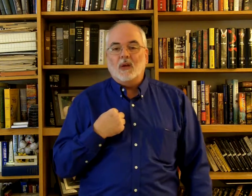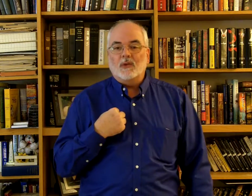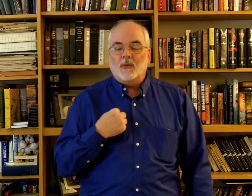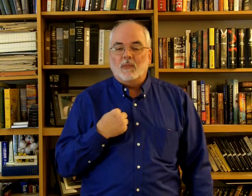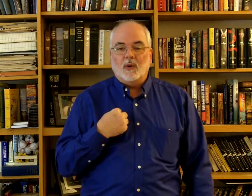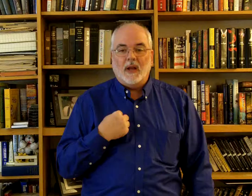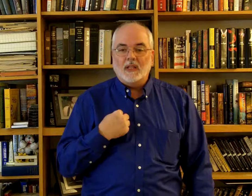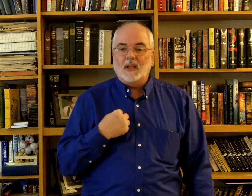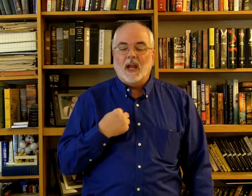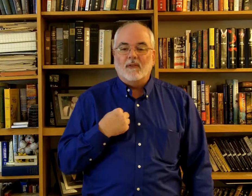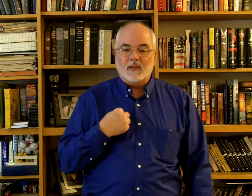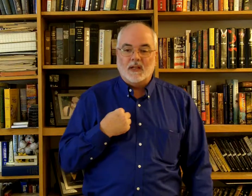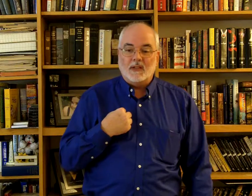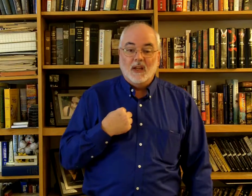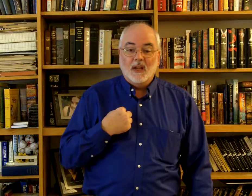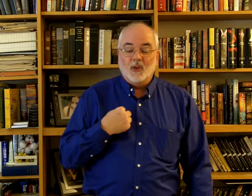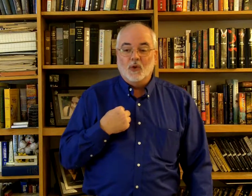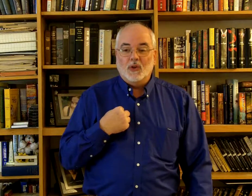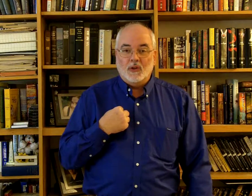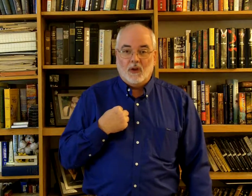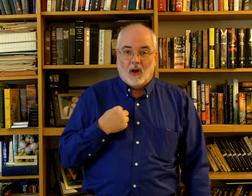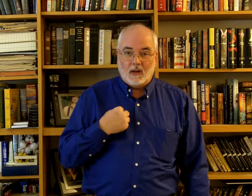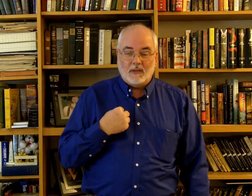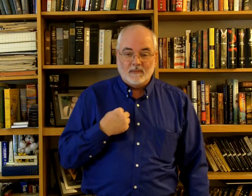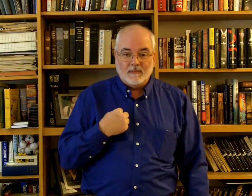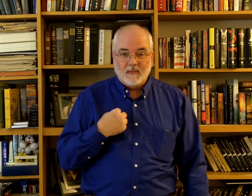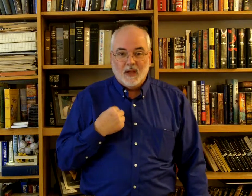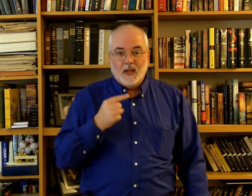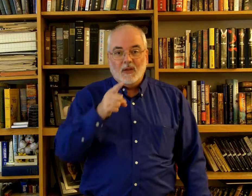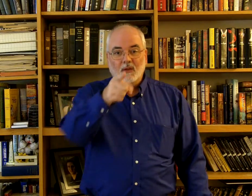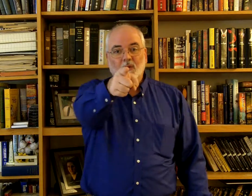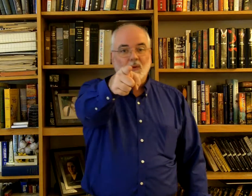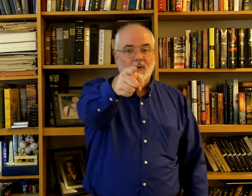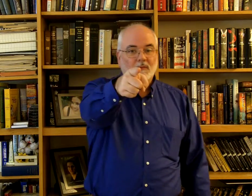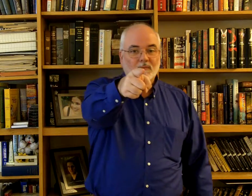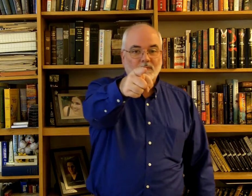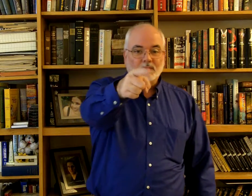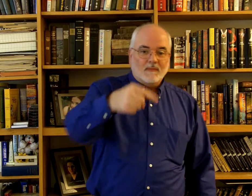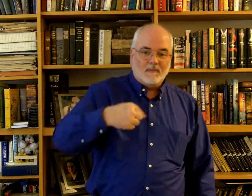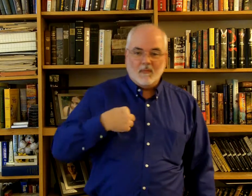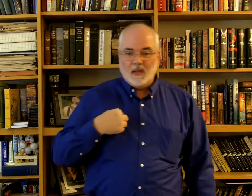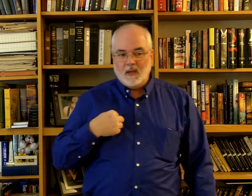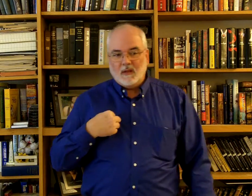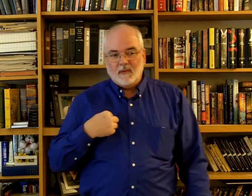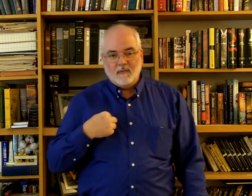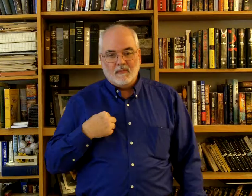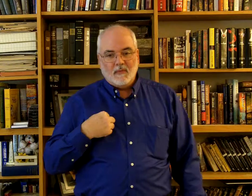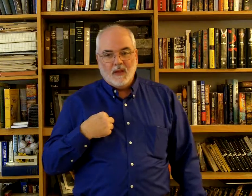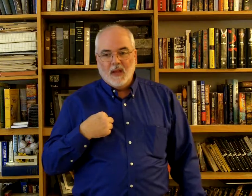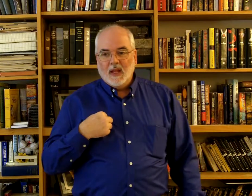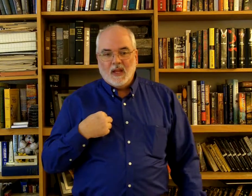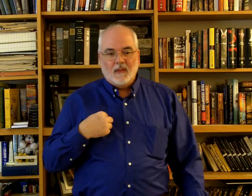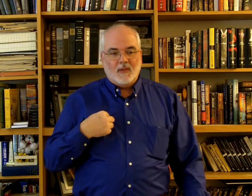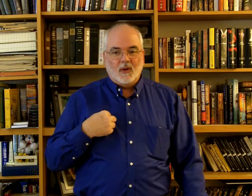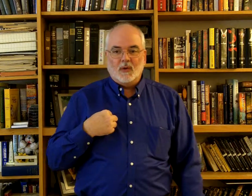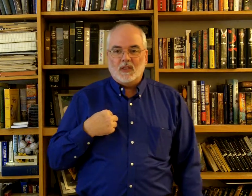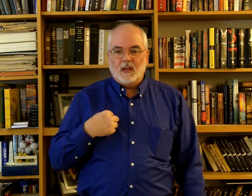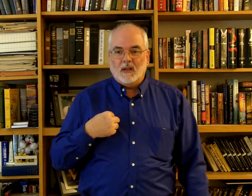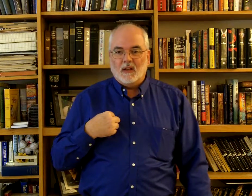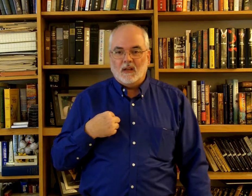for pronouns ever since you couldn't talk. You. Me. If there was a, let's